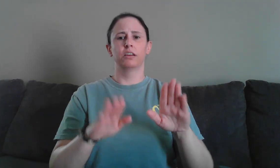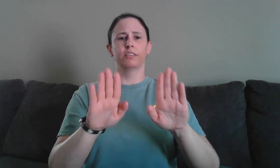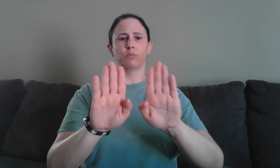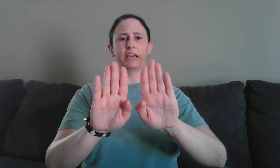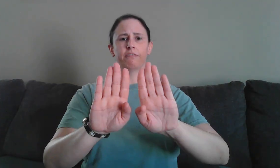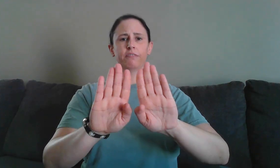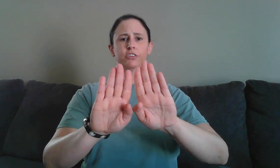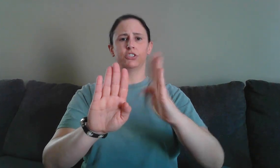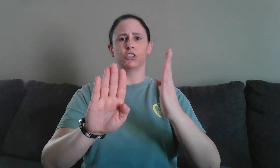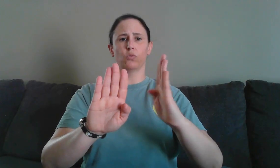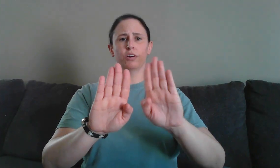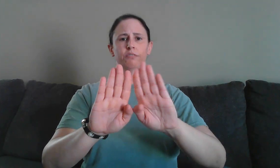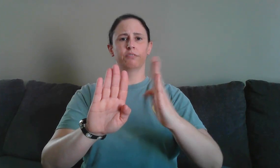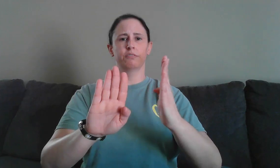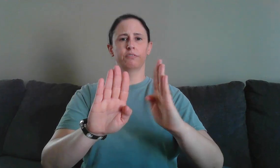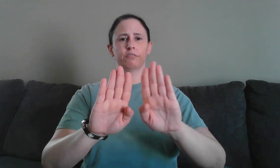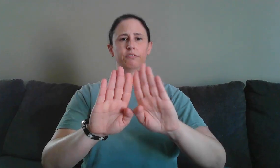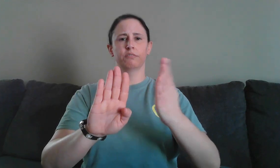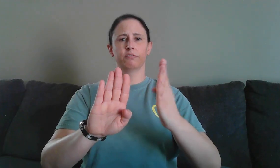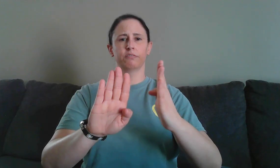then we have door.